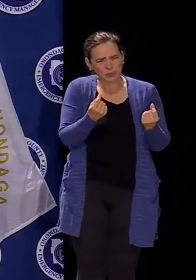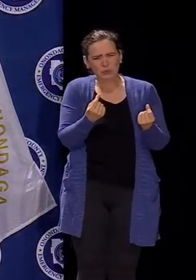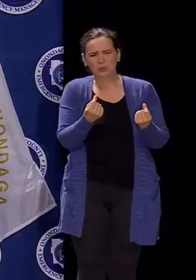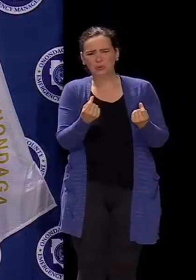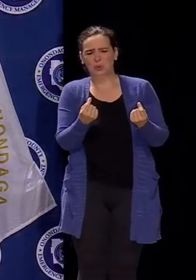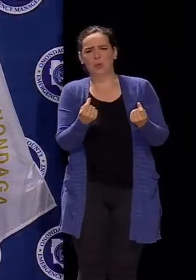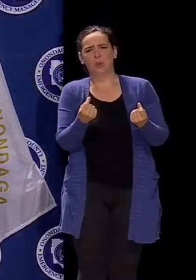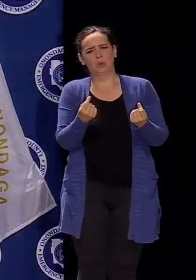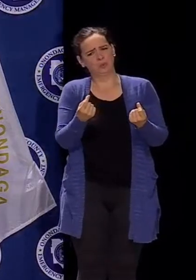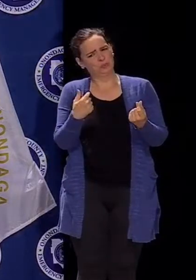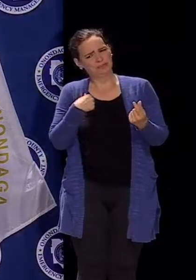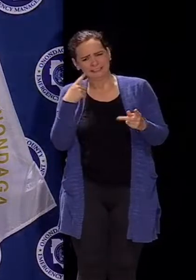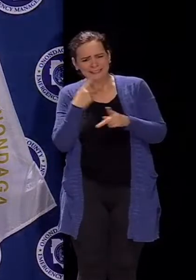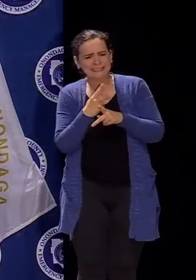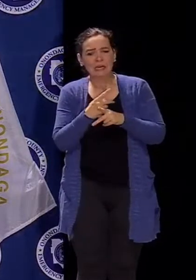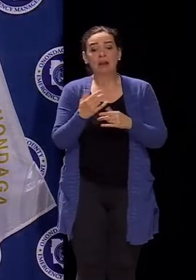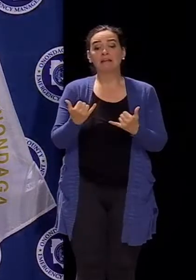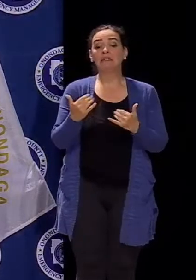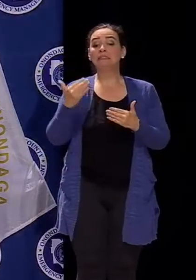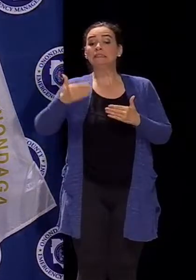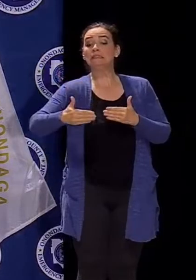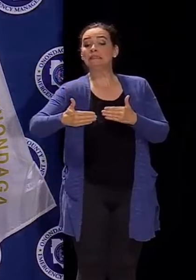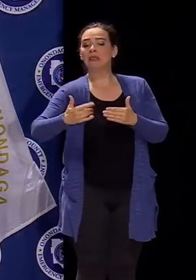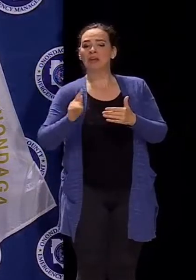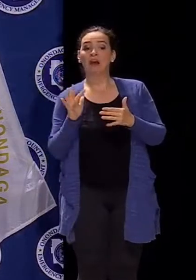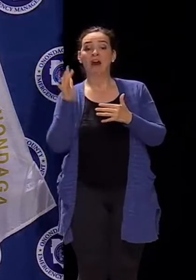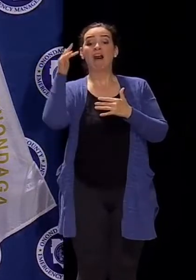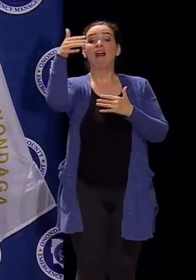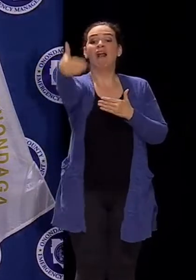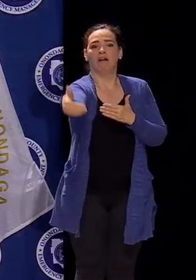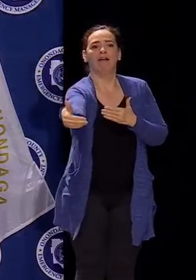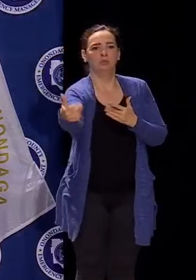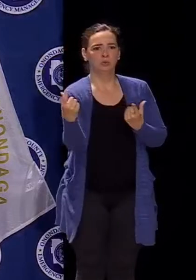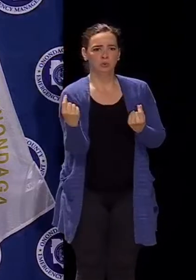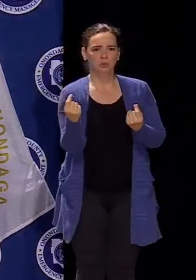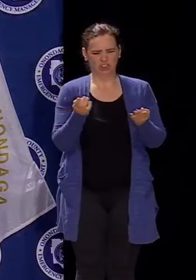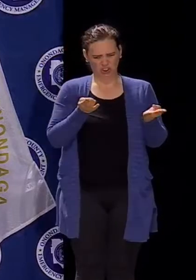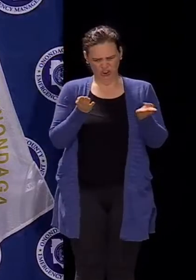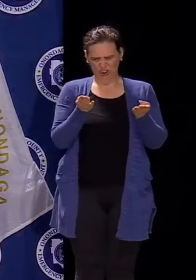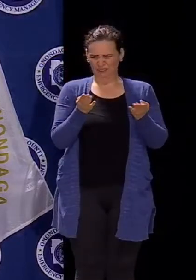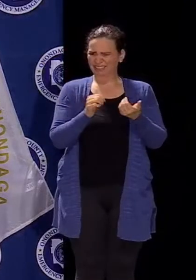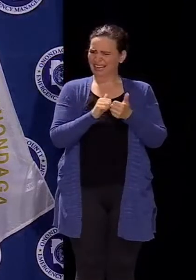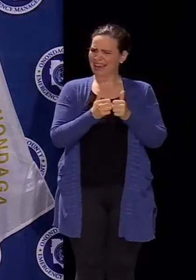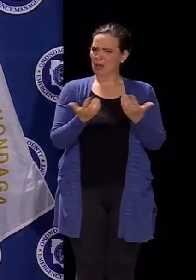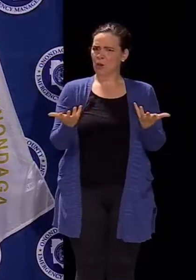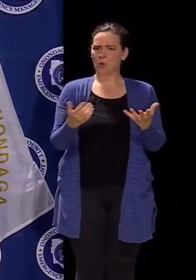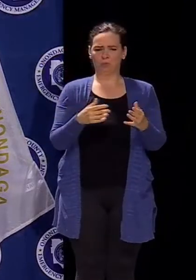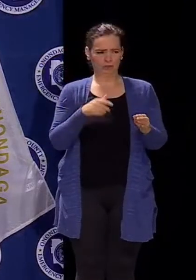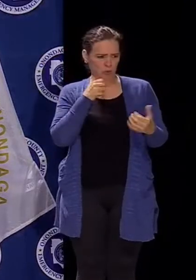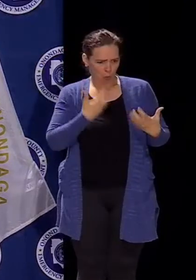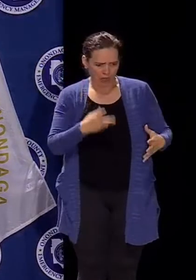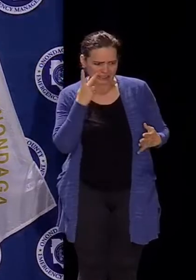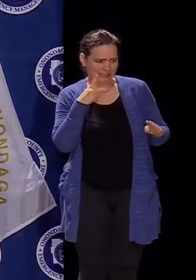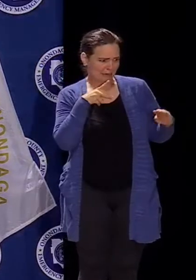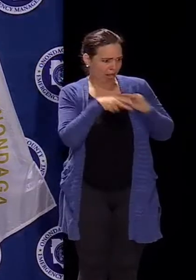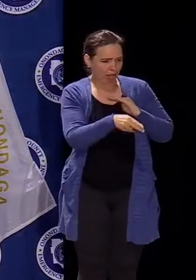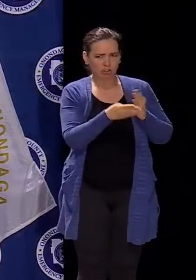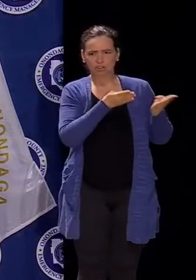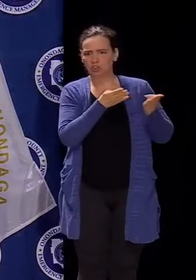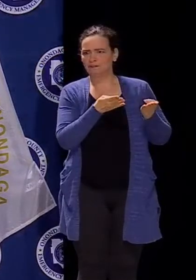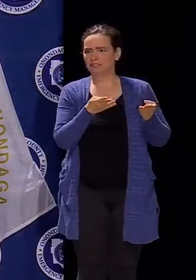the absolute critical services, or else people are going to be really upset when they need a critical service and it's not